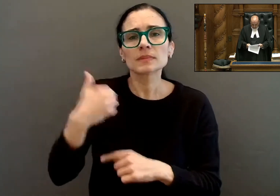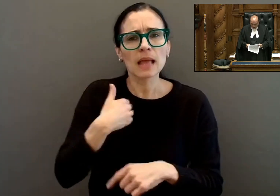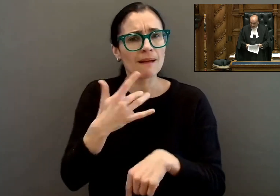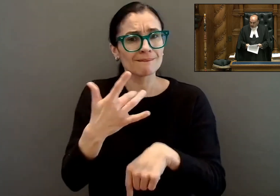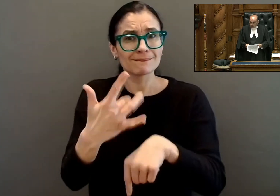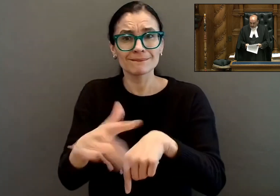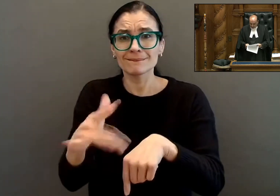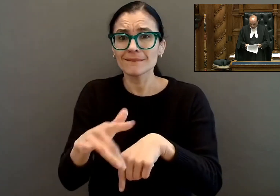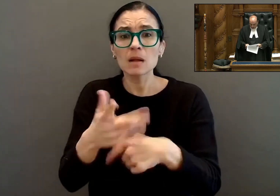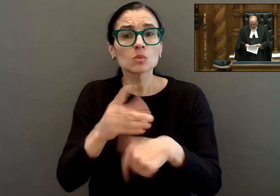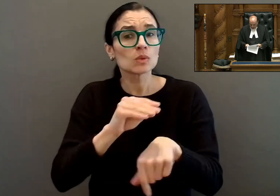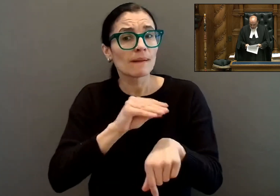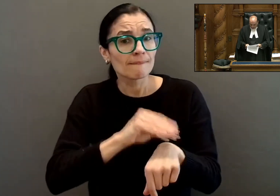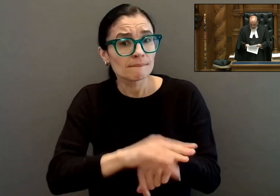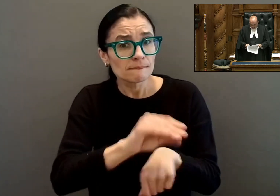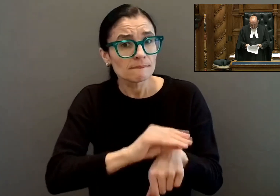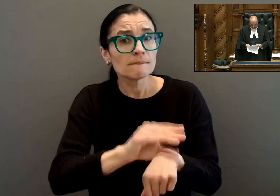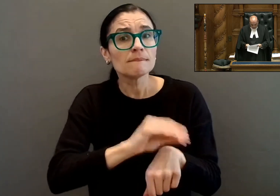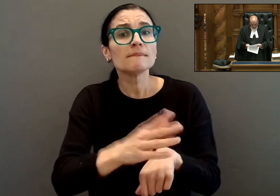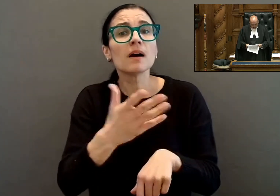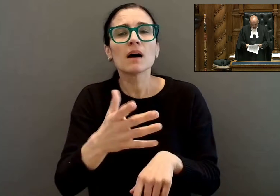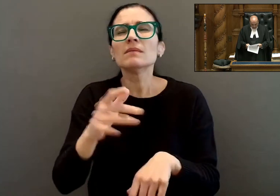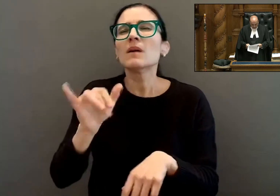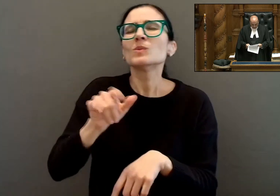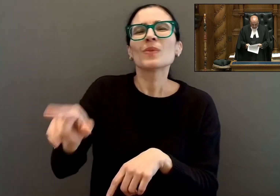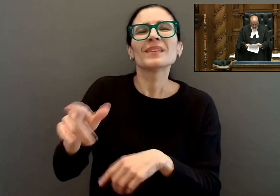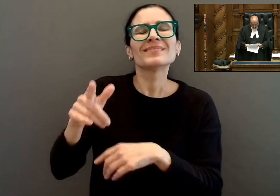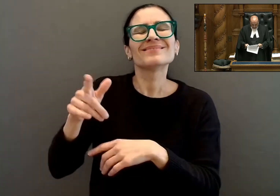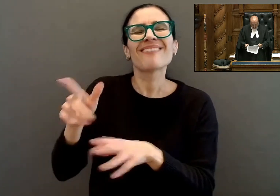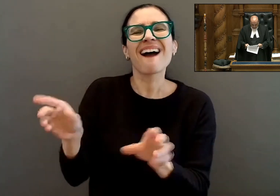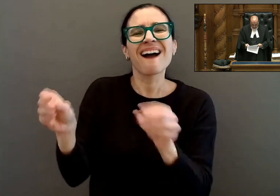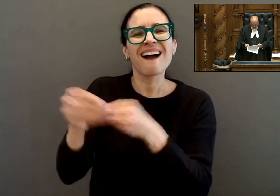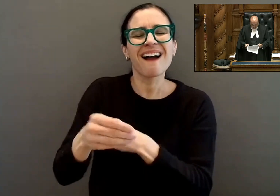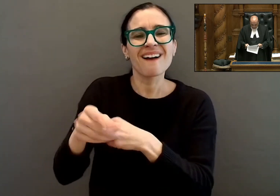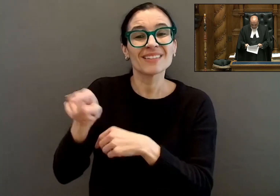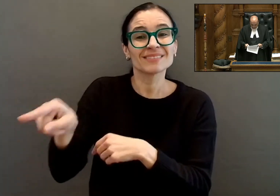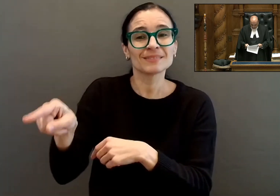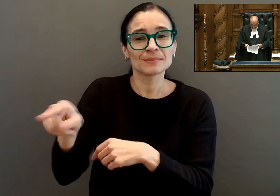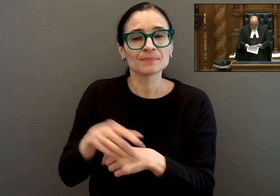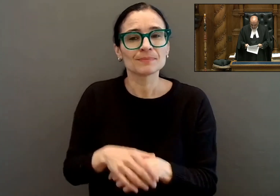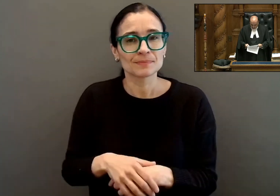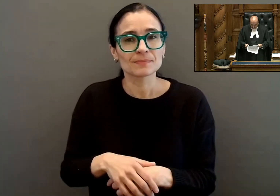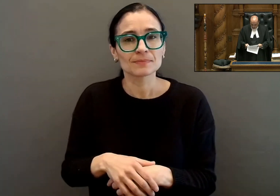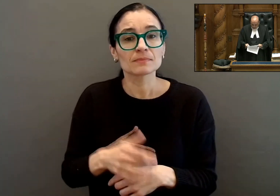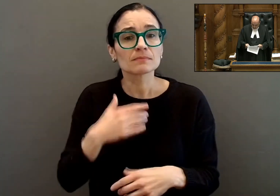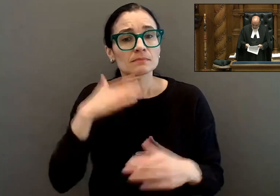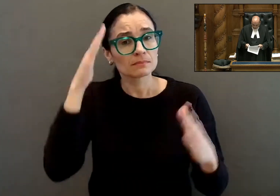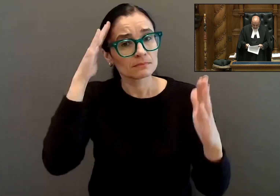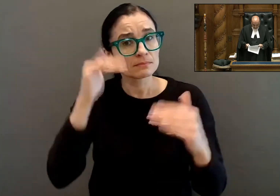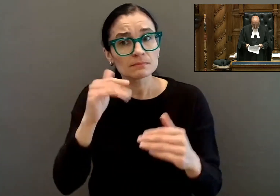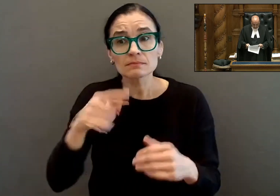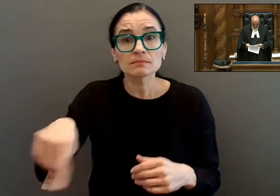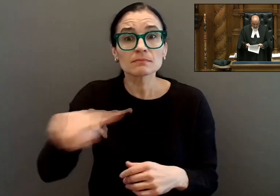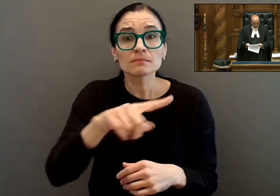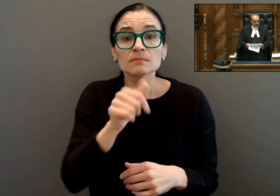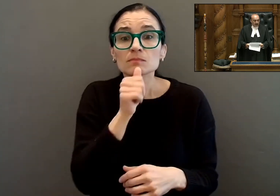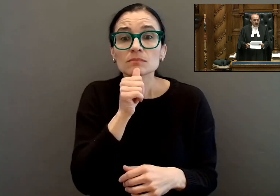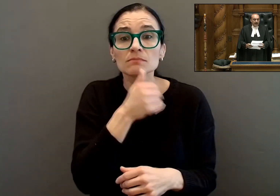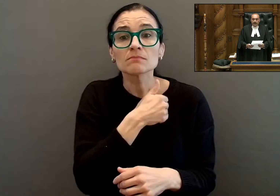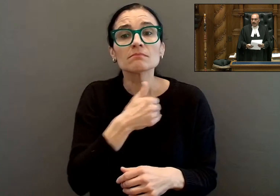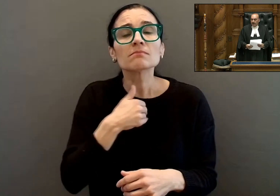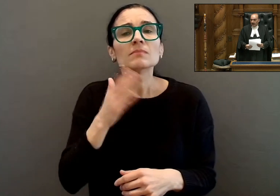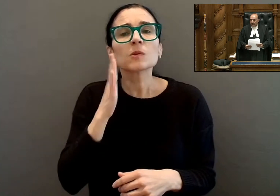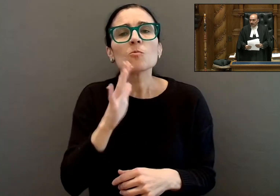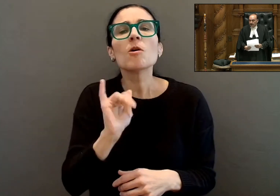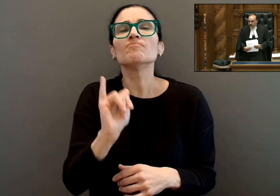Clerk. I trust all private members will be mindful of these reminders as they prepare for private members'